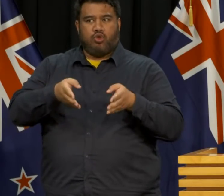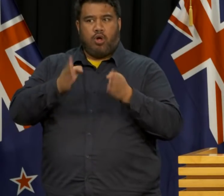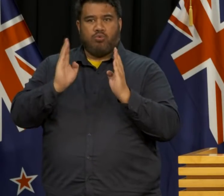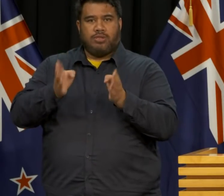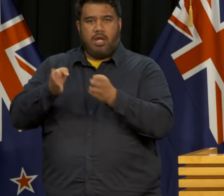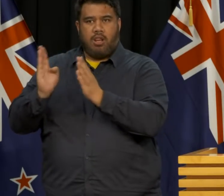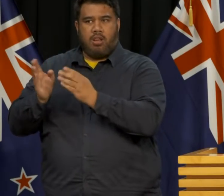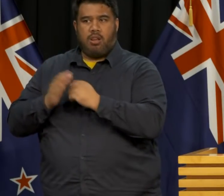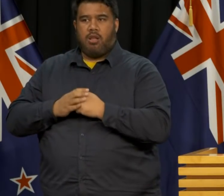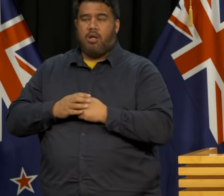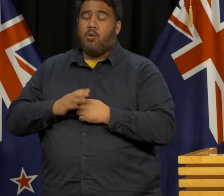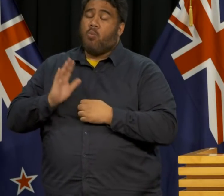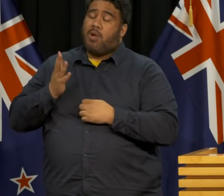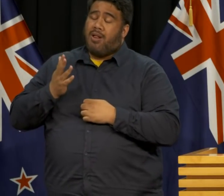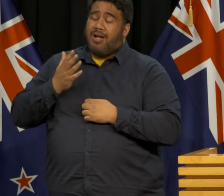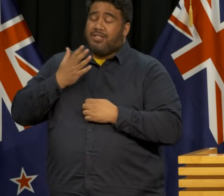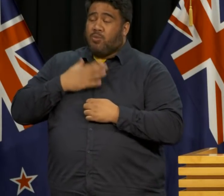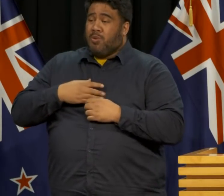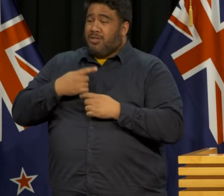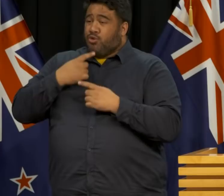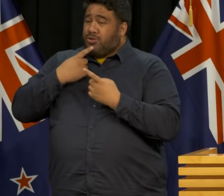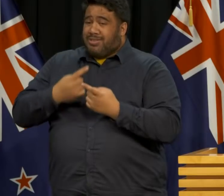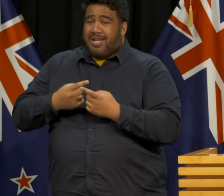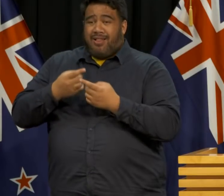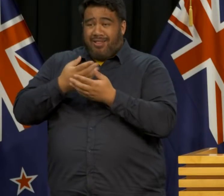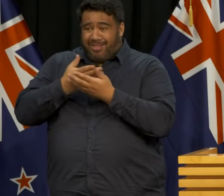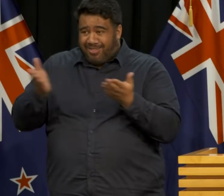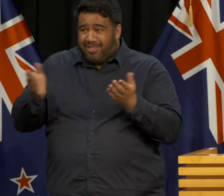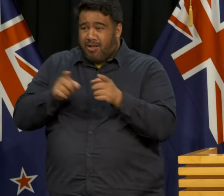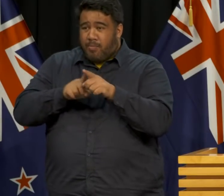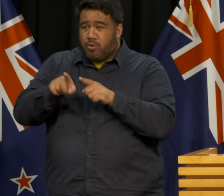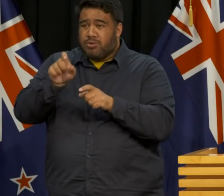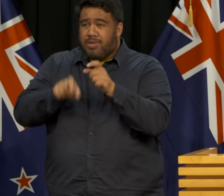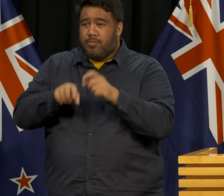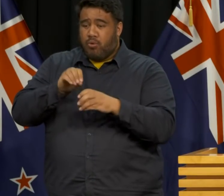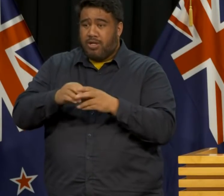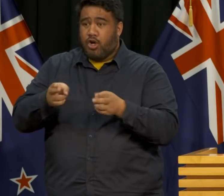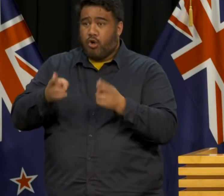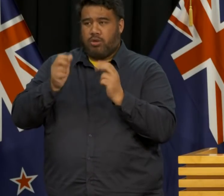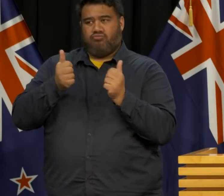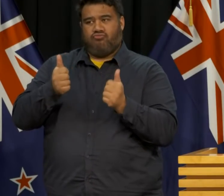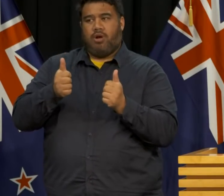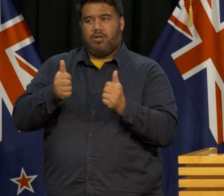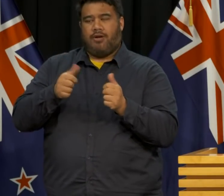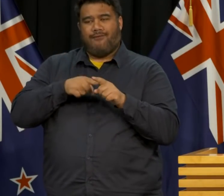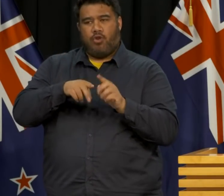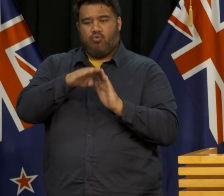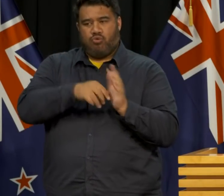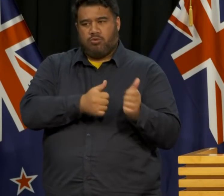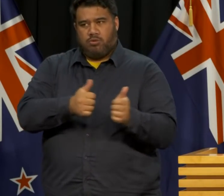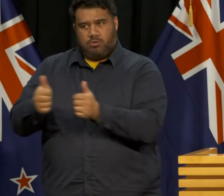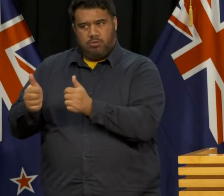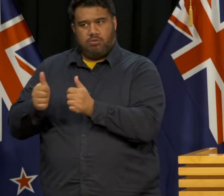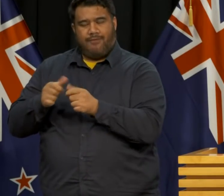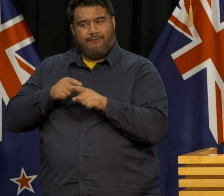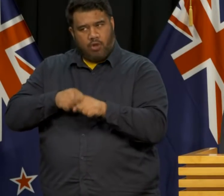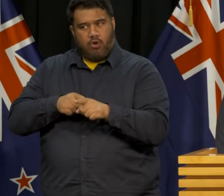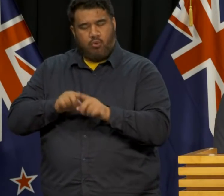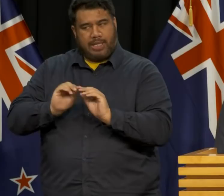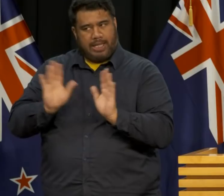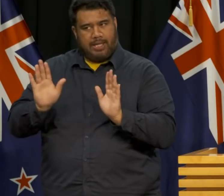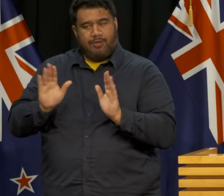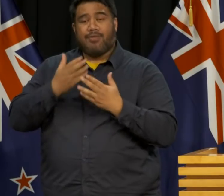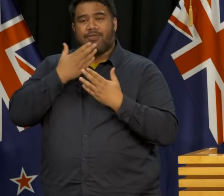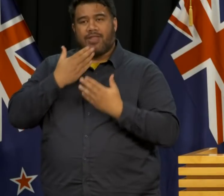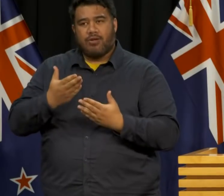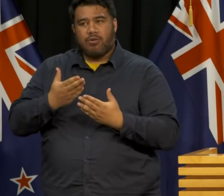these facilities, and again, I want to say the vast majority of them are doing the right thing, is follow the rules. The rules are very clear. Follow the rules.